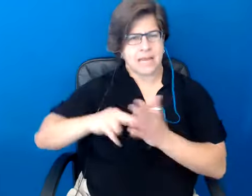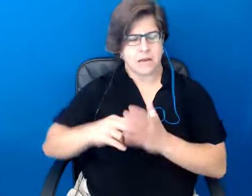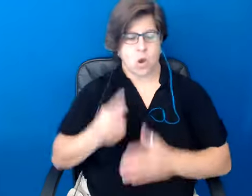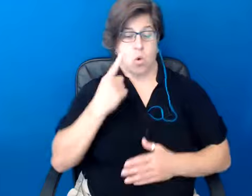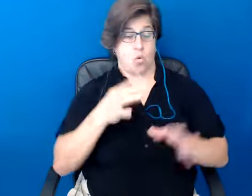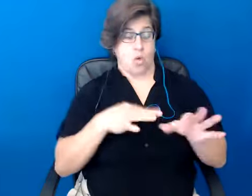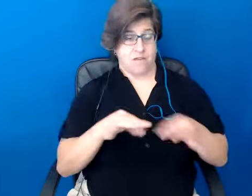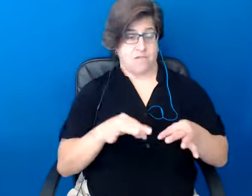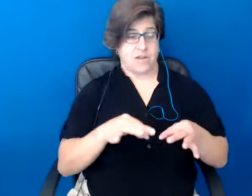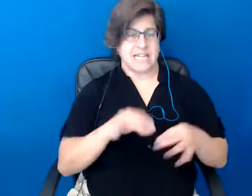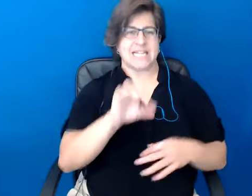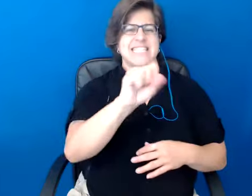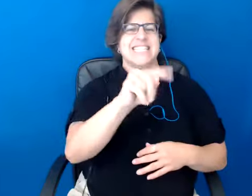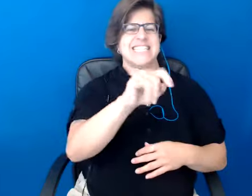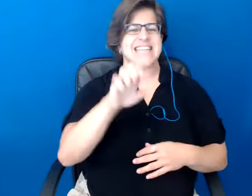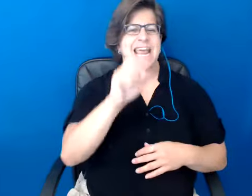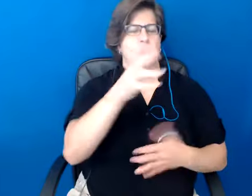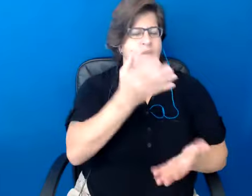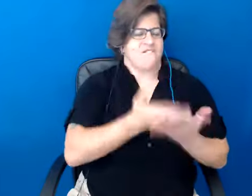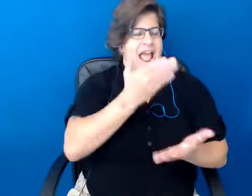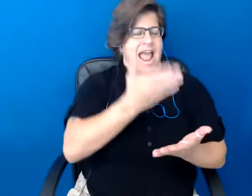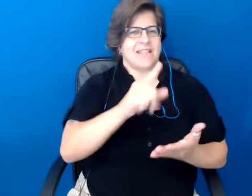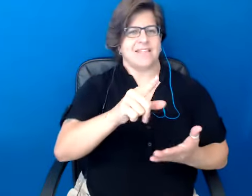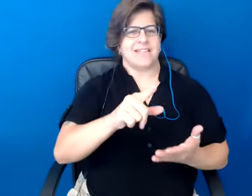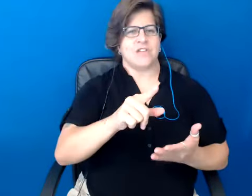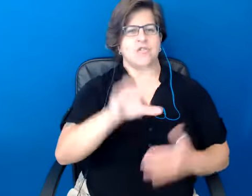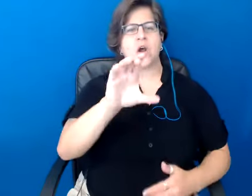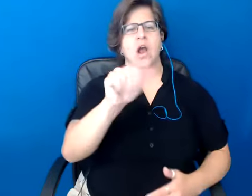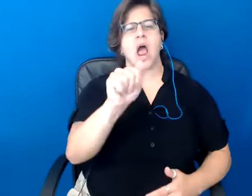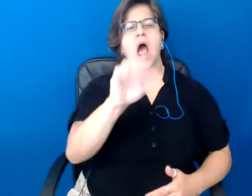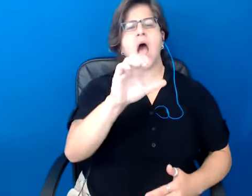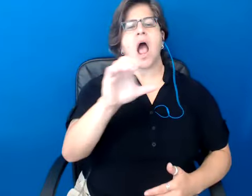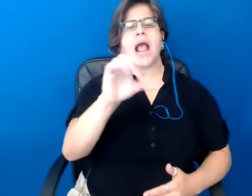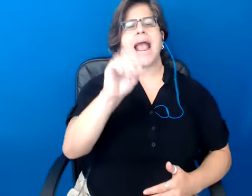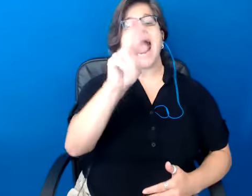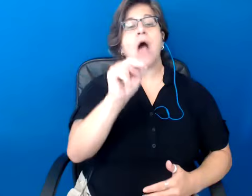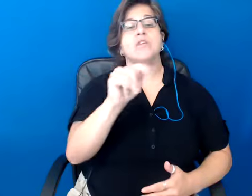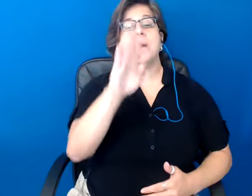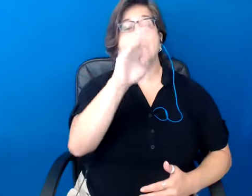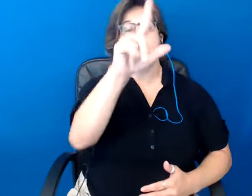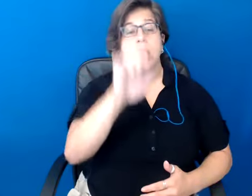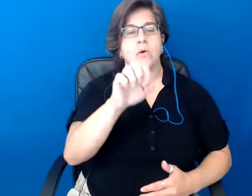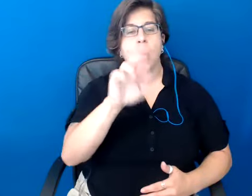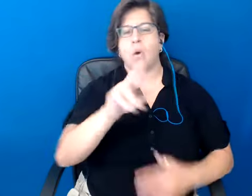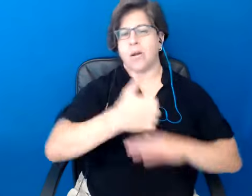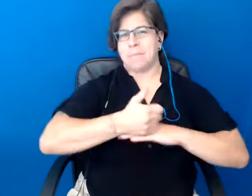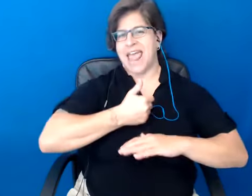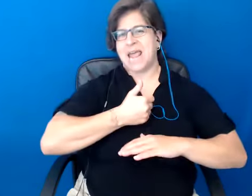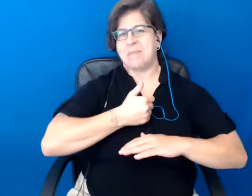what is responsibility? And one definition is that it's the state or fact of being accountable or